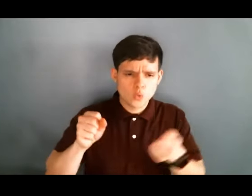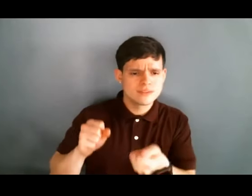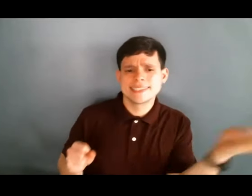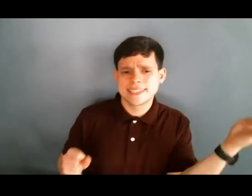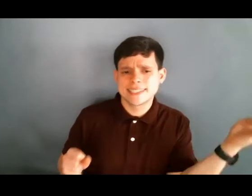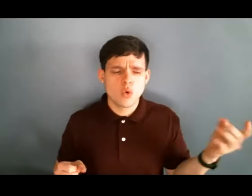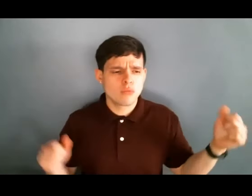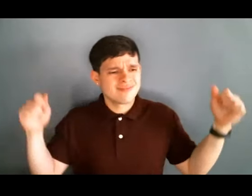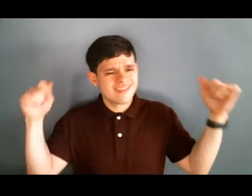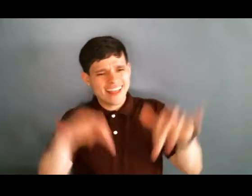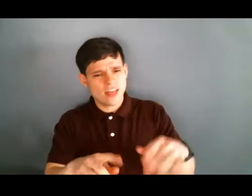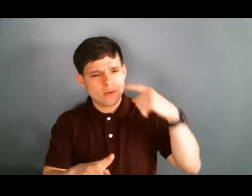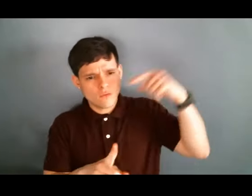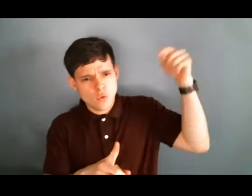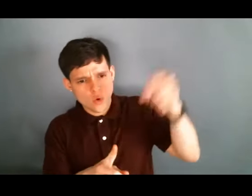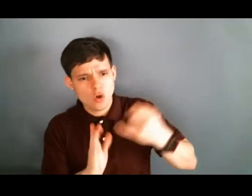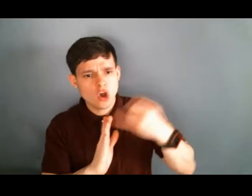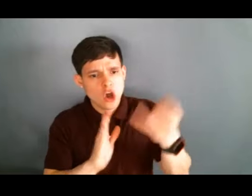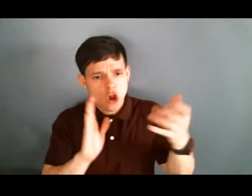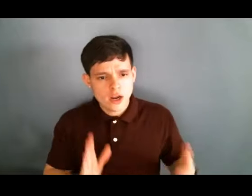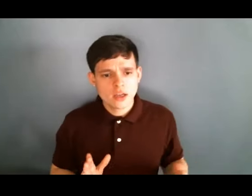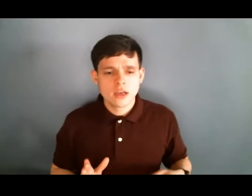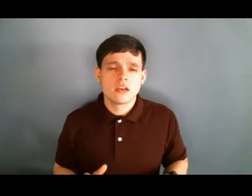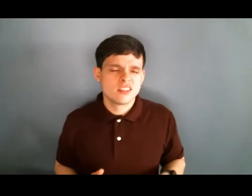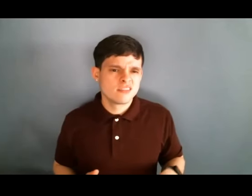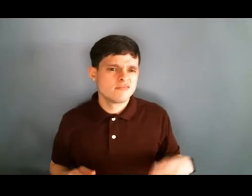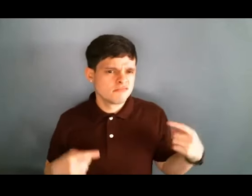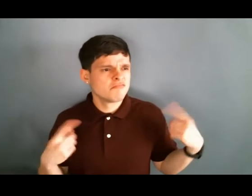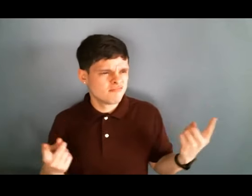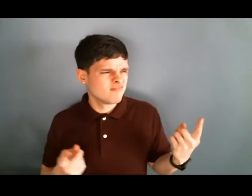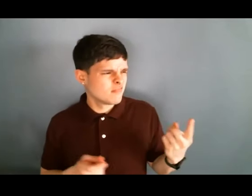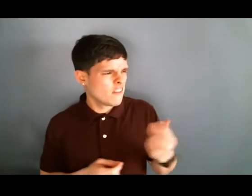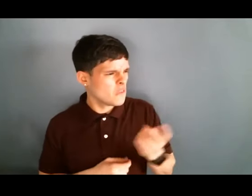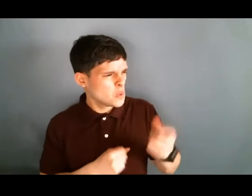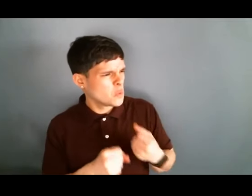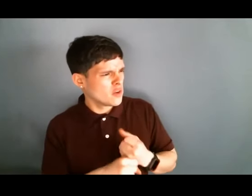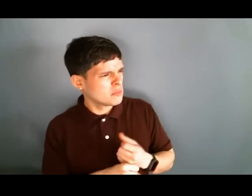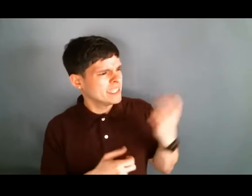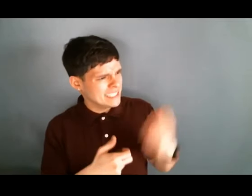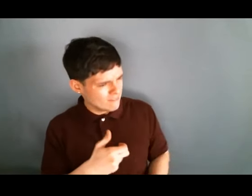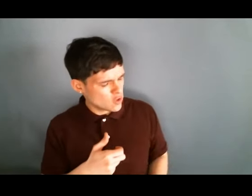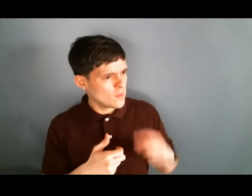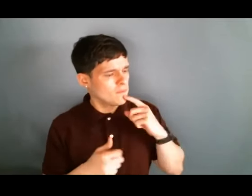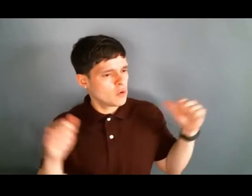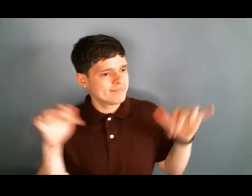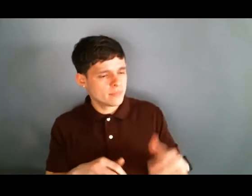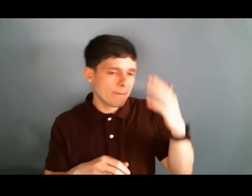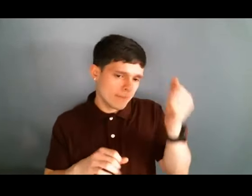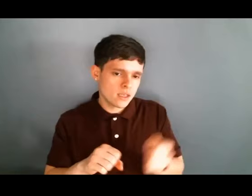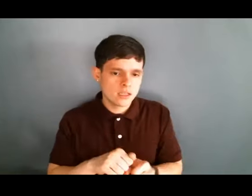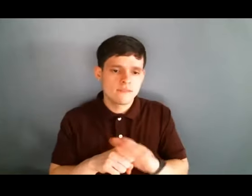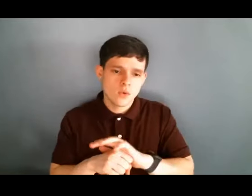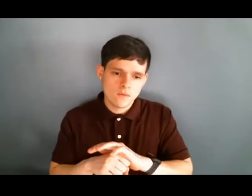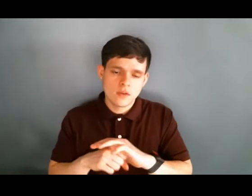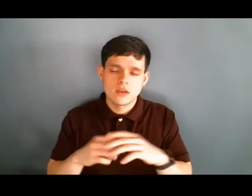gatherings. It's obviously for past couple of years been a little bit difficult to bring everybody together because of the